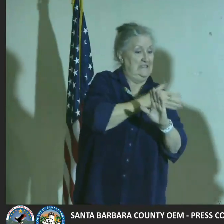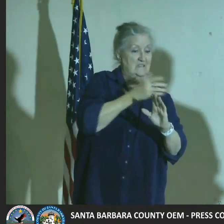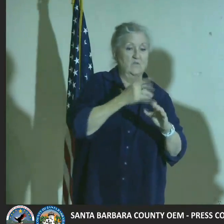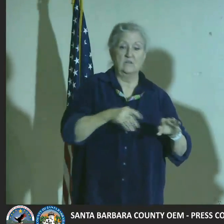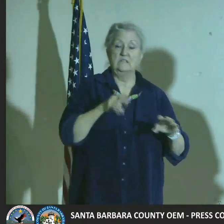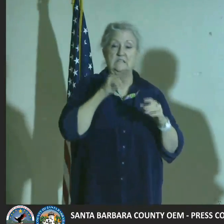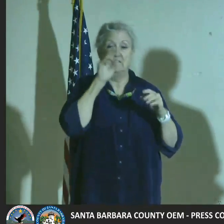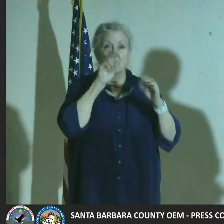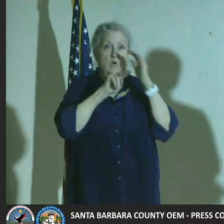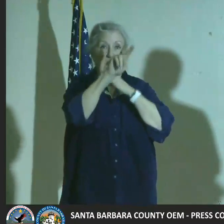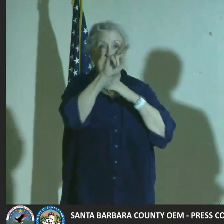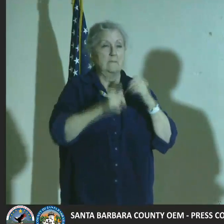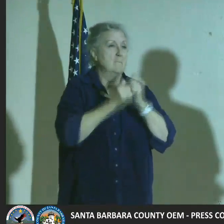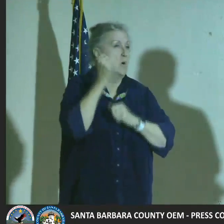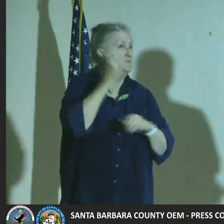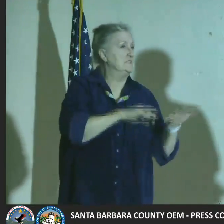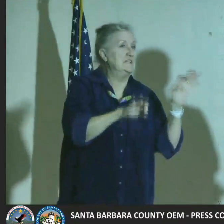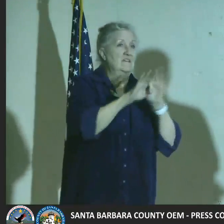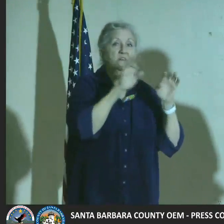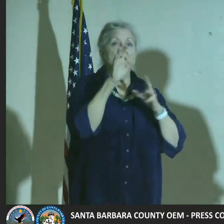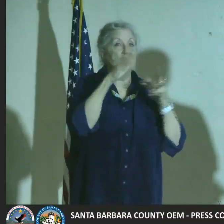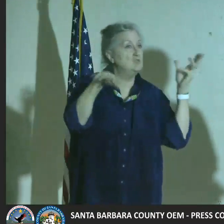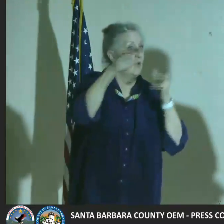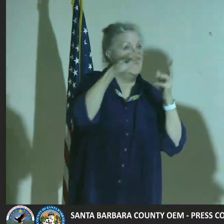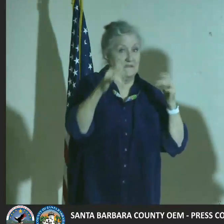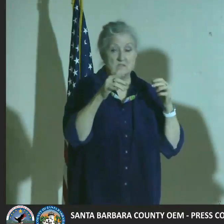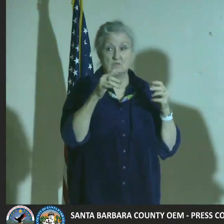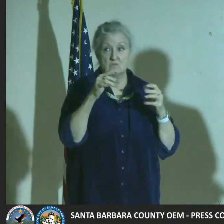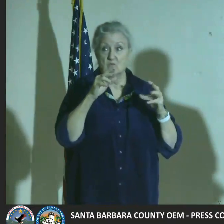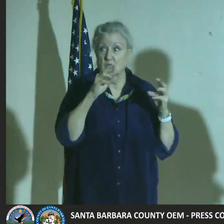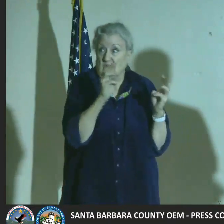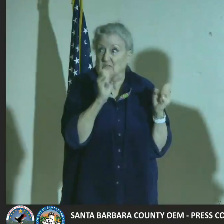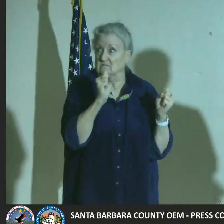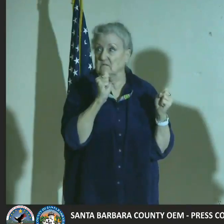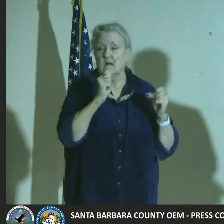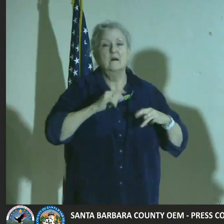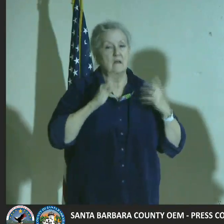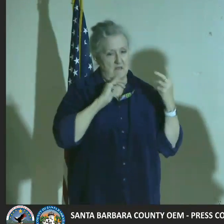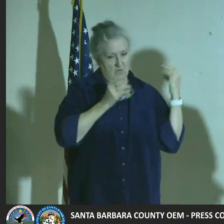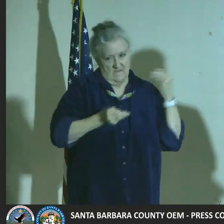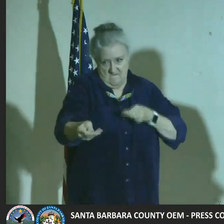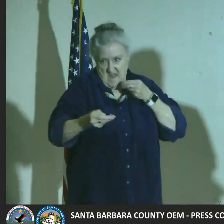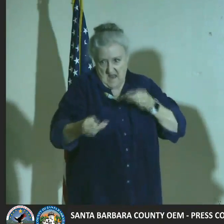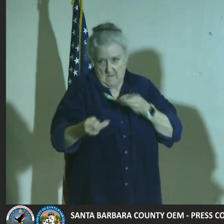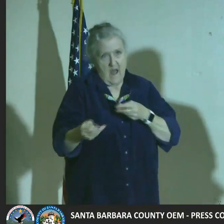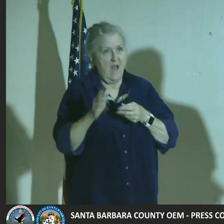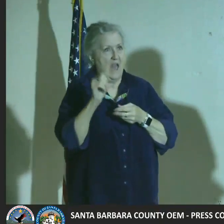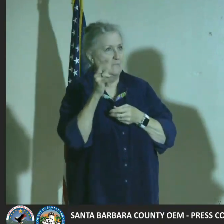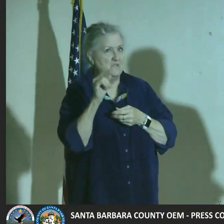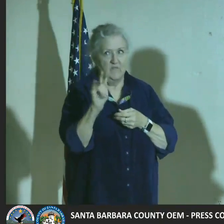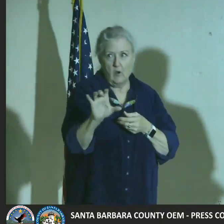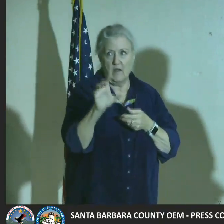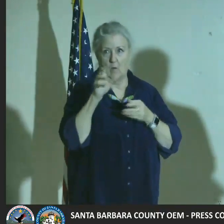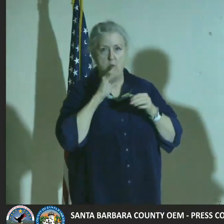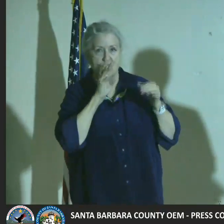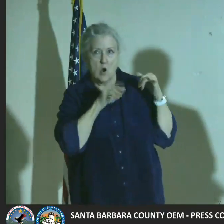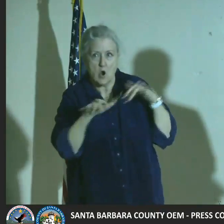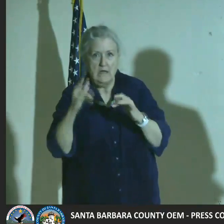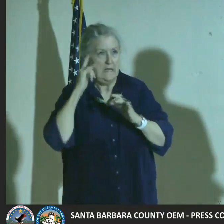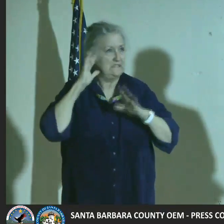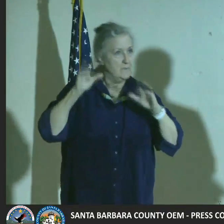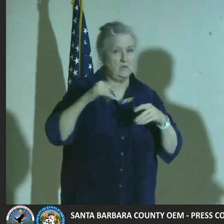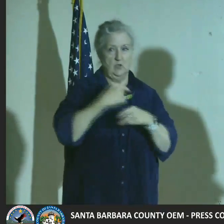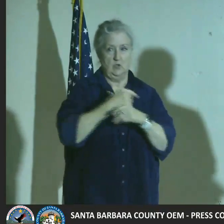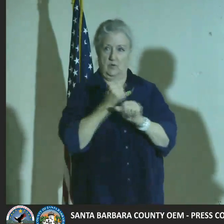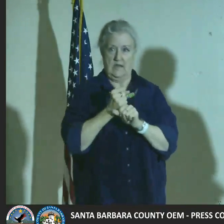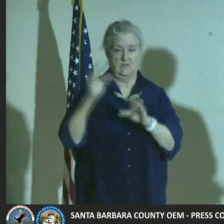storm this winter. As you heard, the storm was fed by an atmospheric river and was expected to produce rainfall